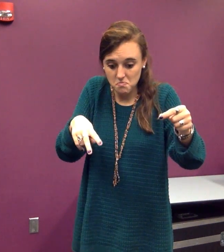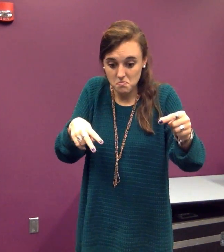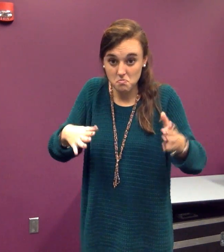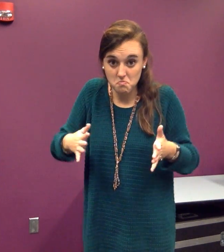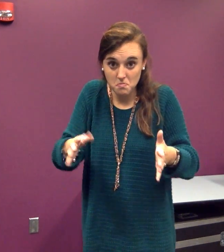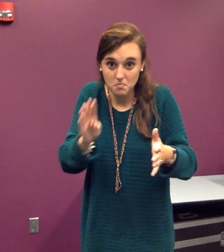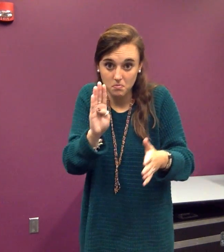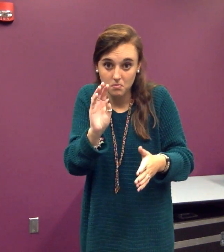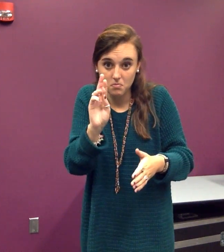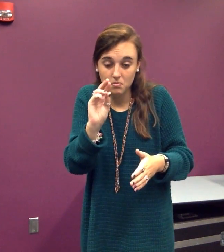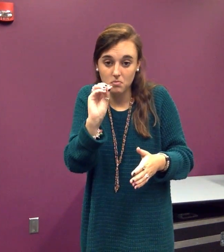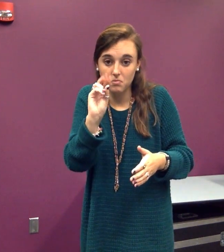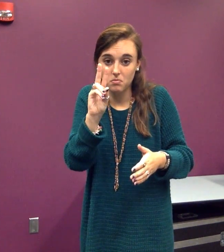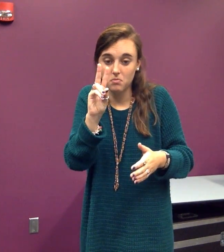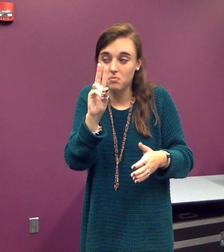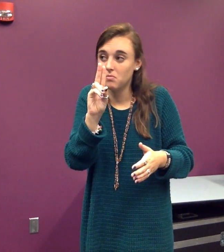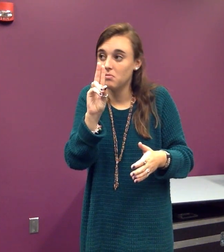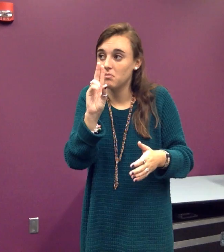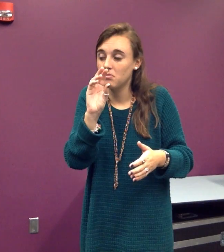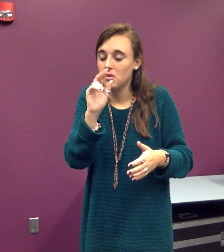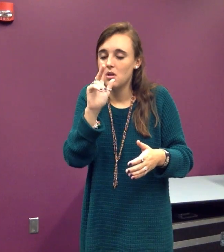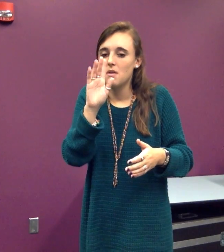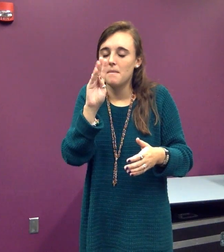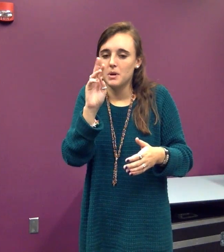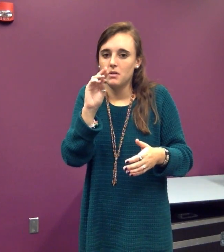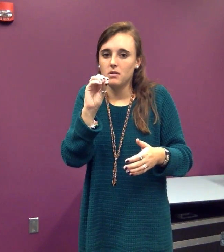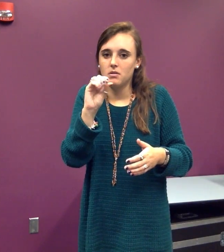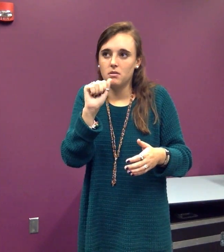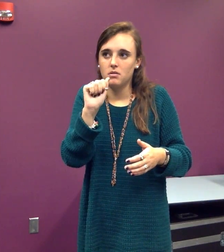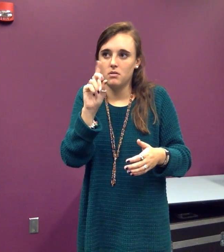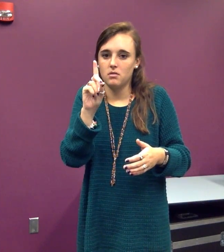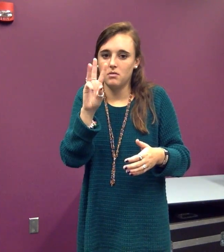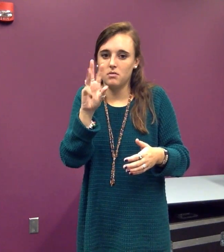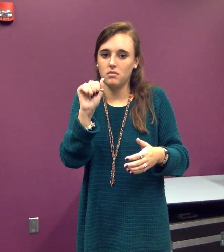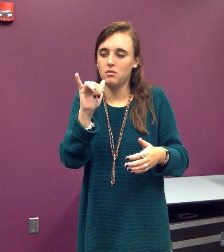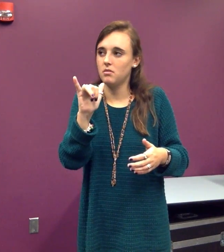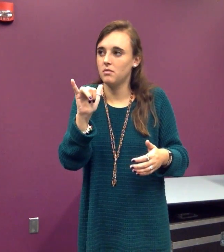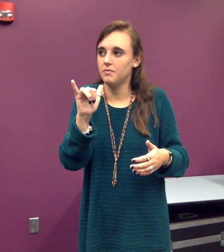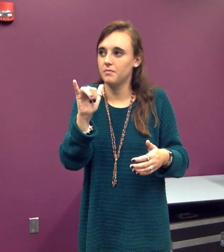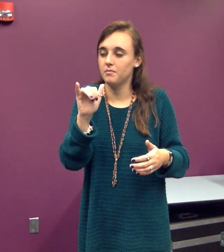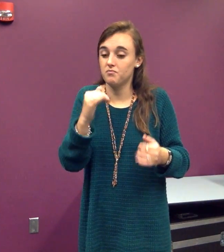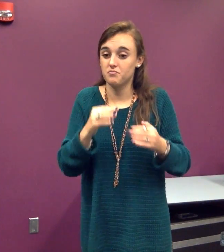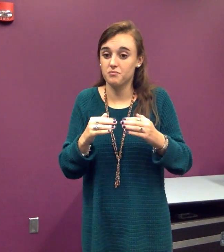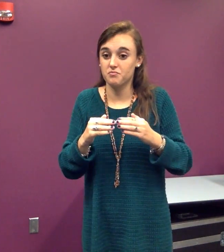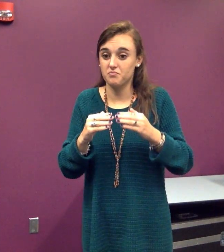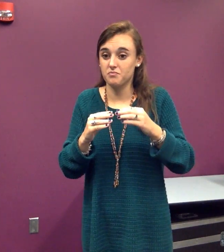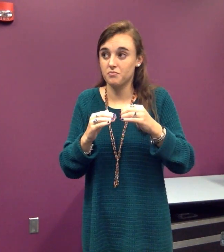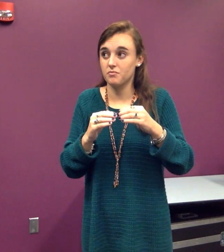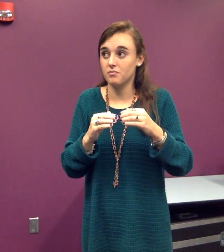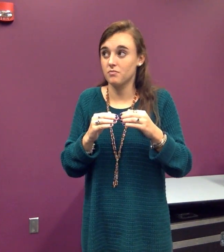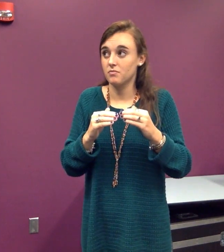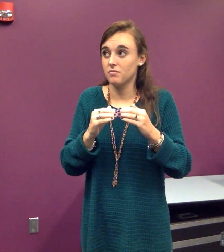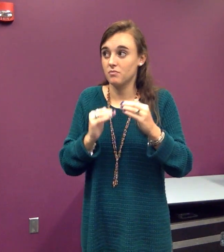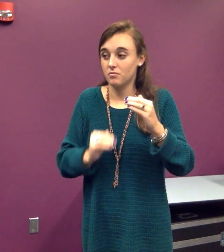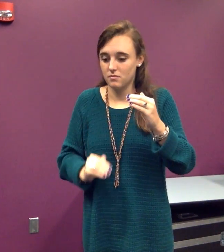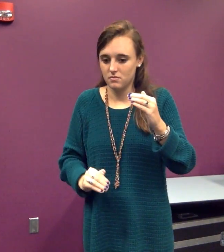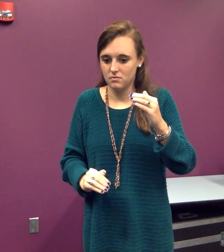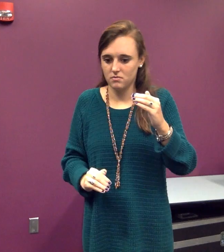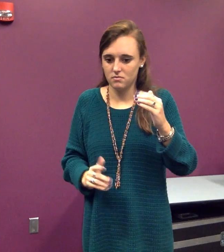See it? So that's the depth that's involved. But does that make it a cube? Do these